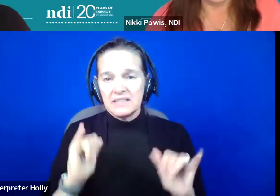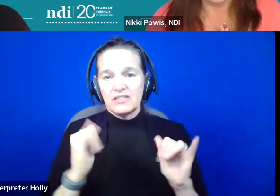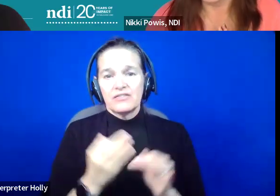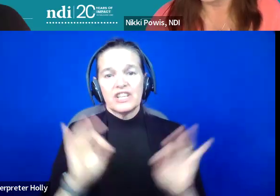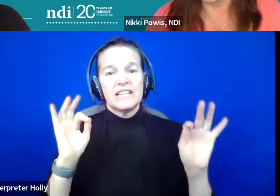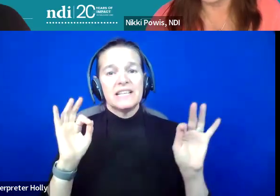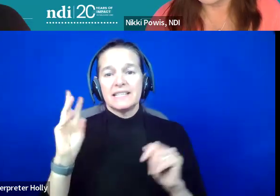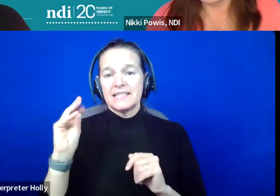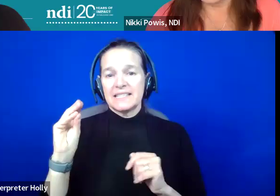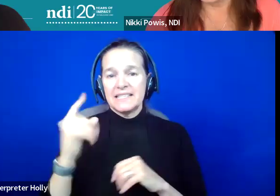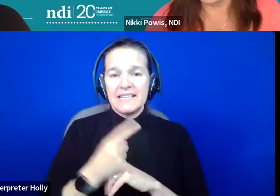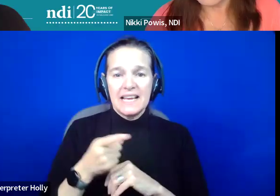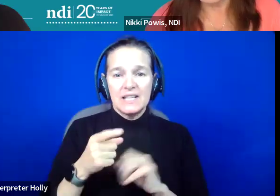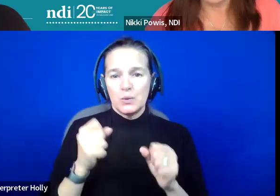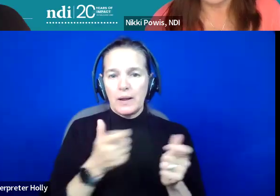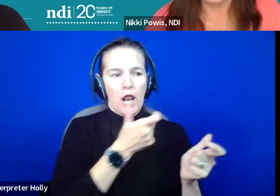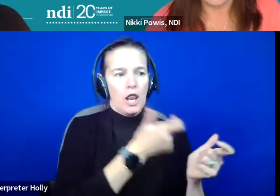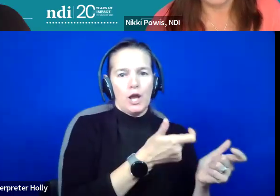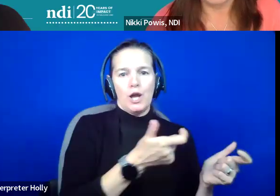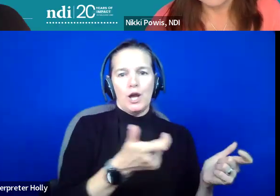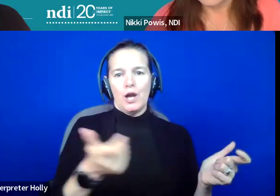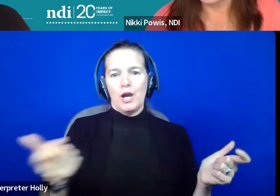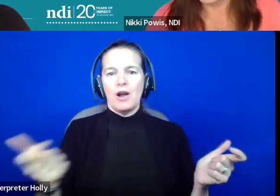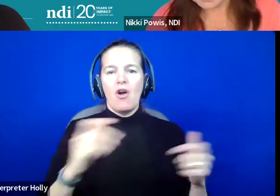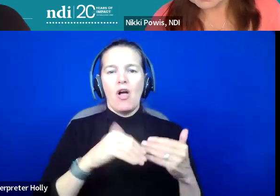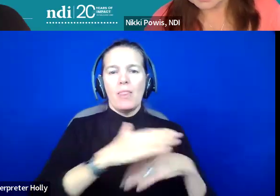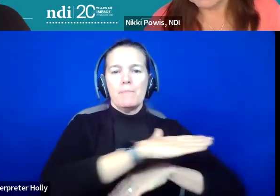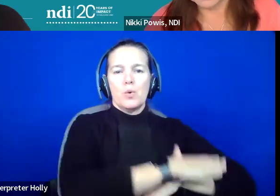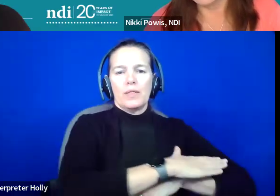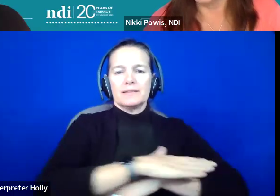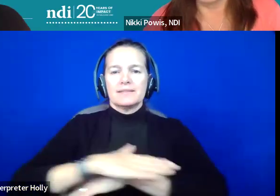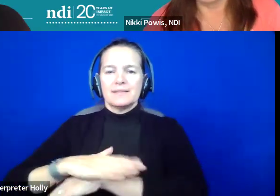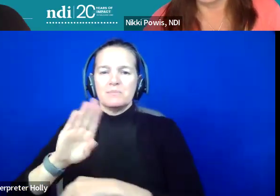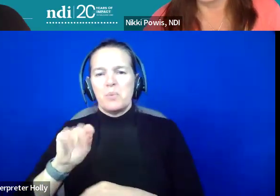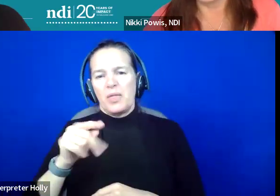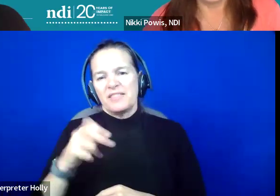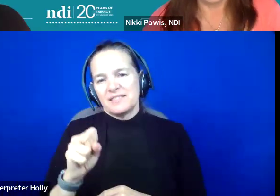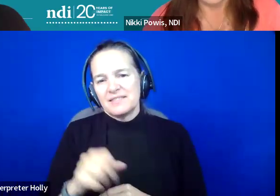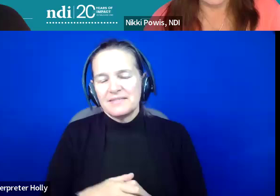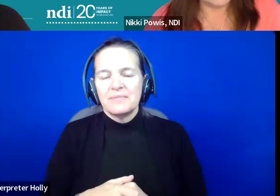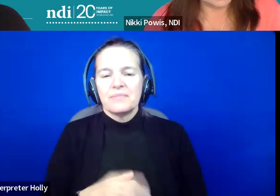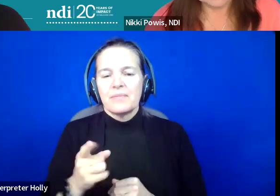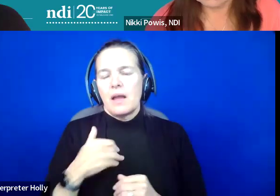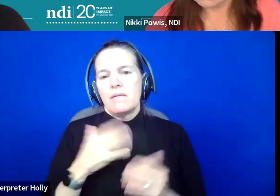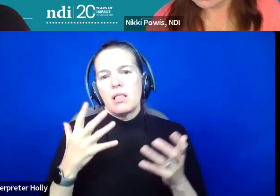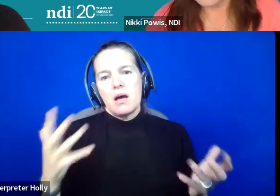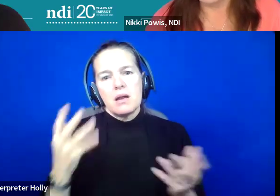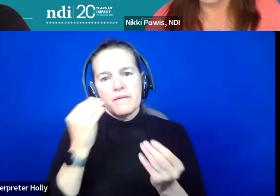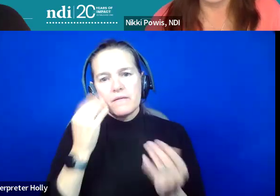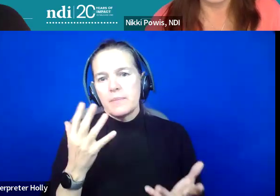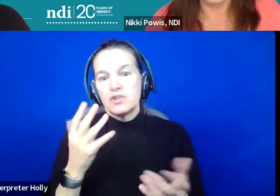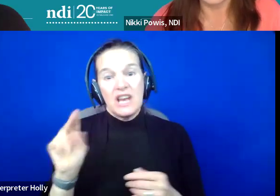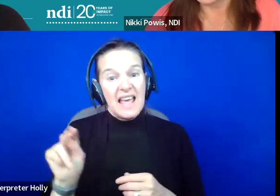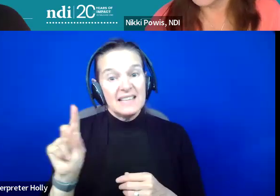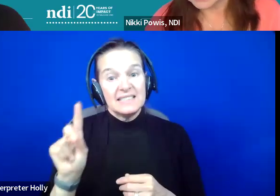days. You can go and look at all those booths. All of our booths have incredible amounts of information. NDI's got lots